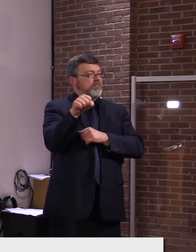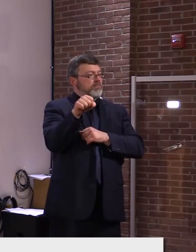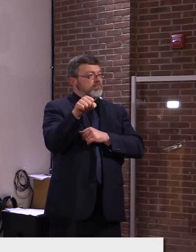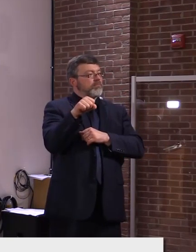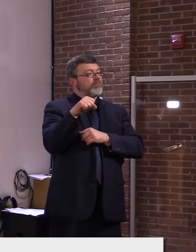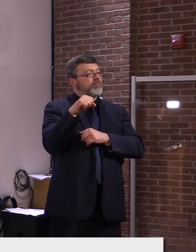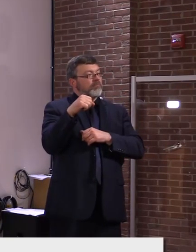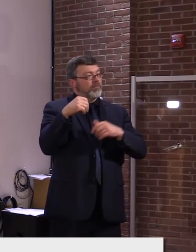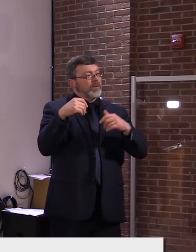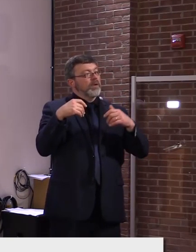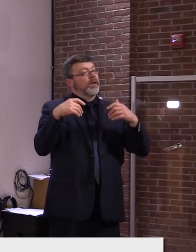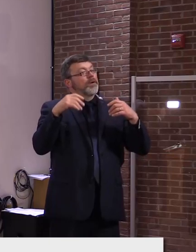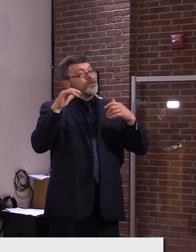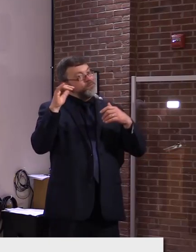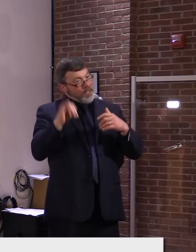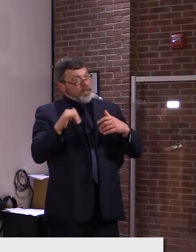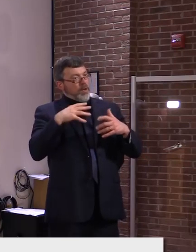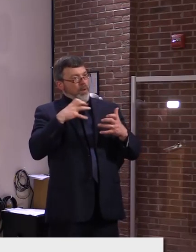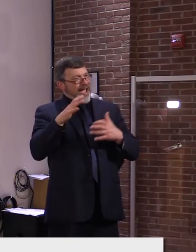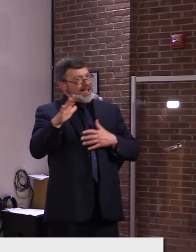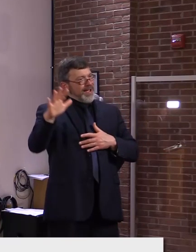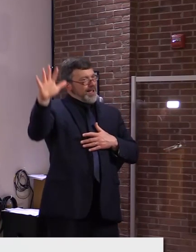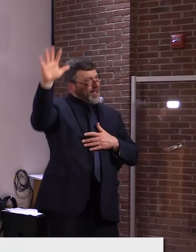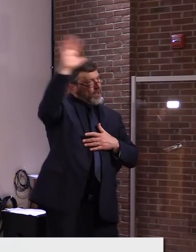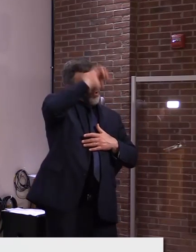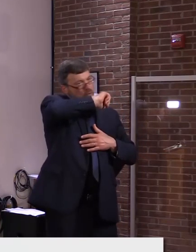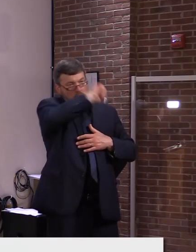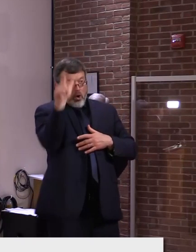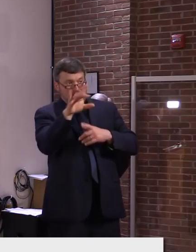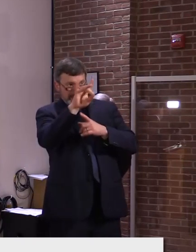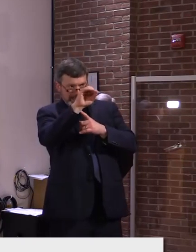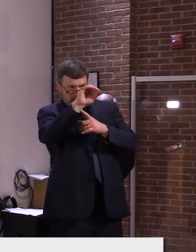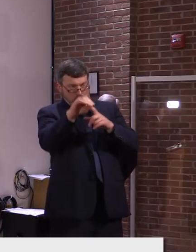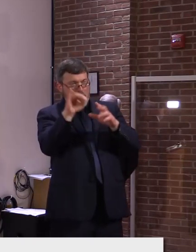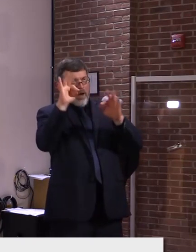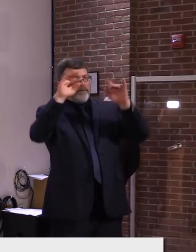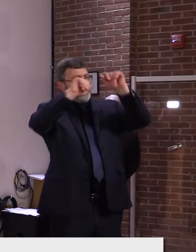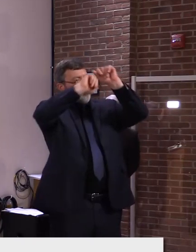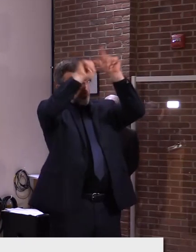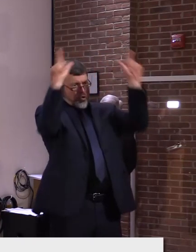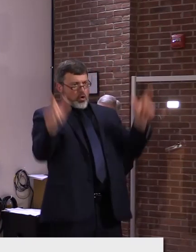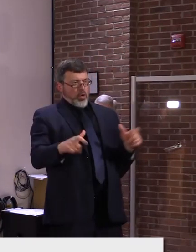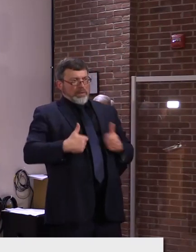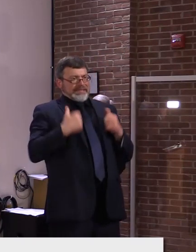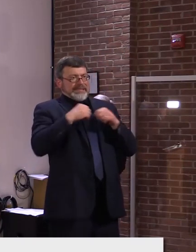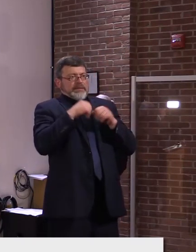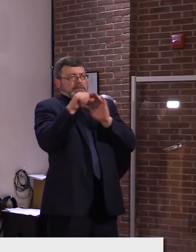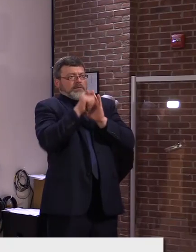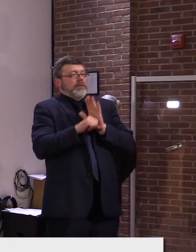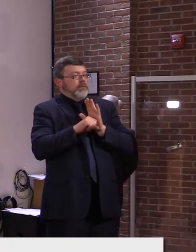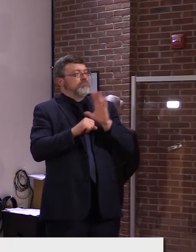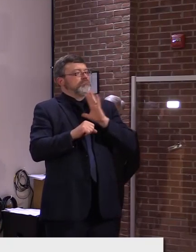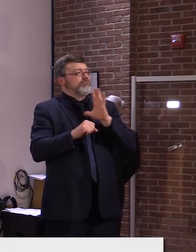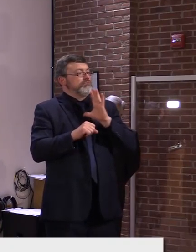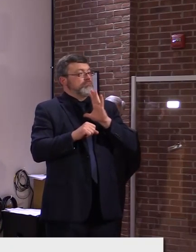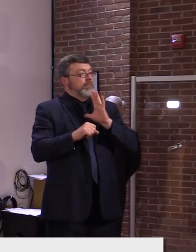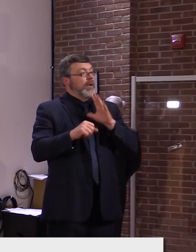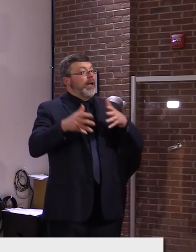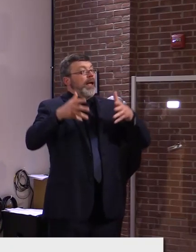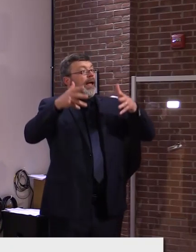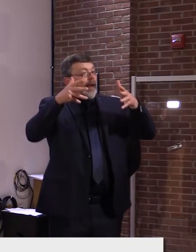up to the other 20% to protect themselves. And they should continue to wear masks and protect themselves and distance